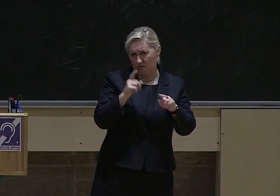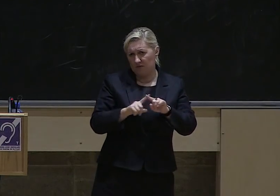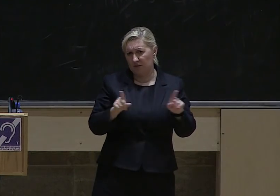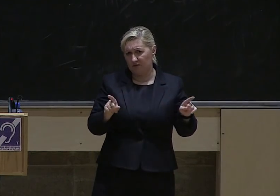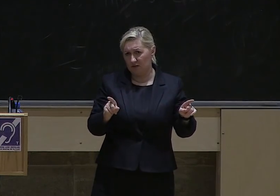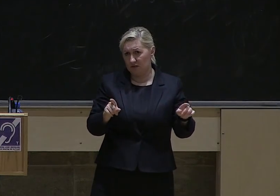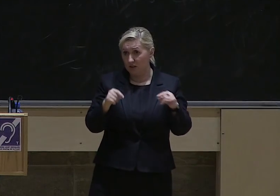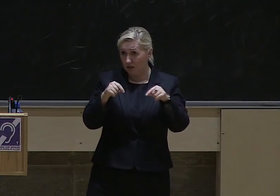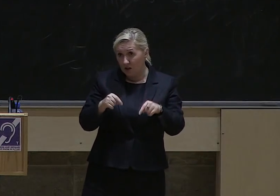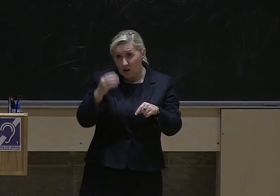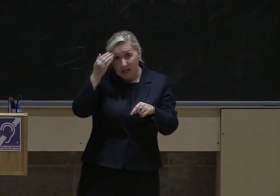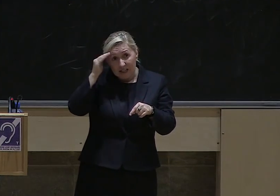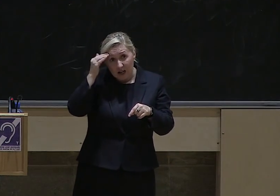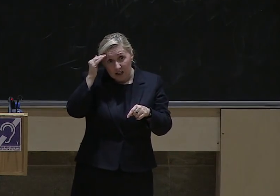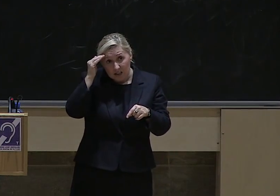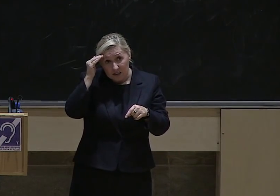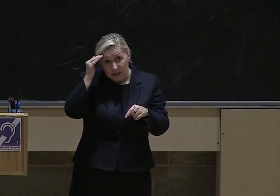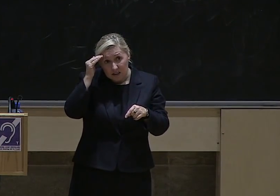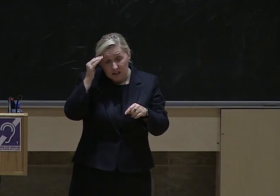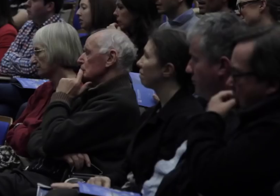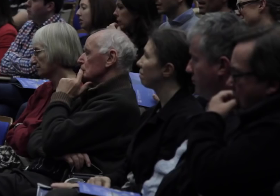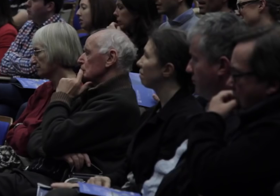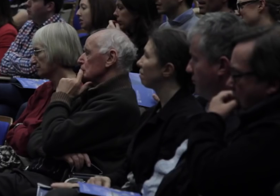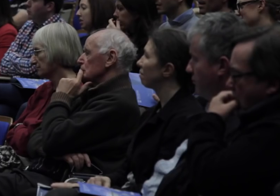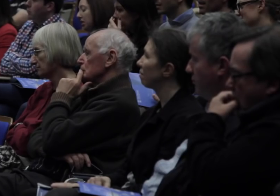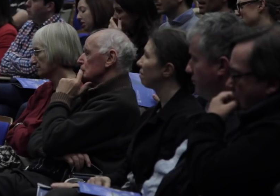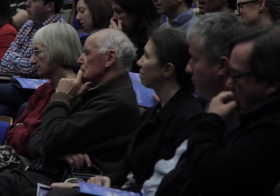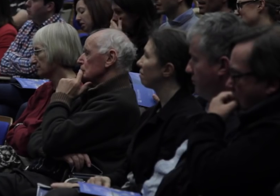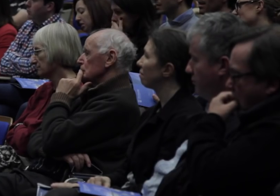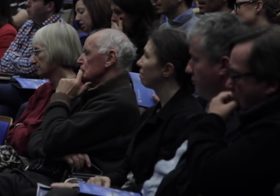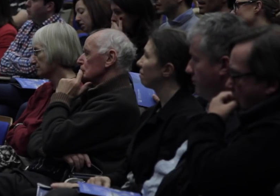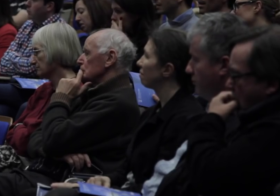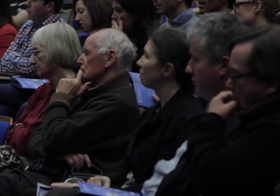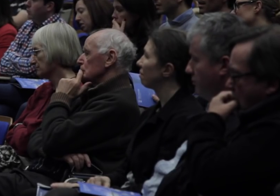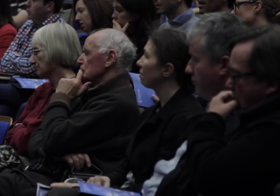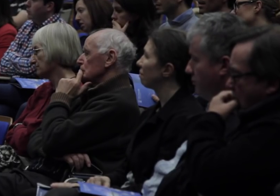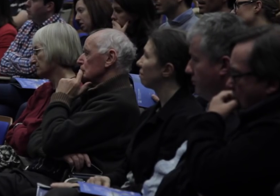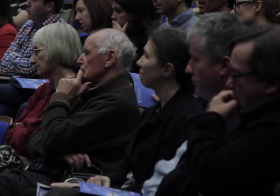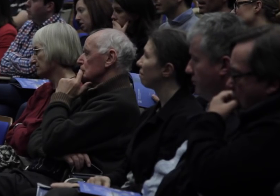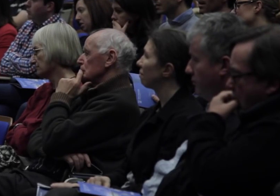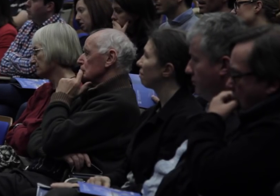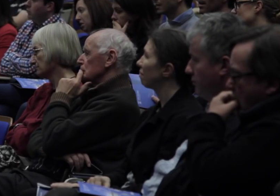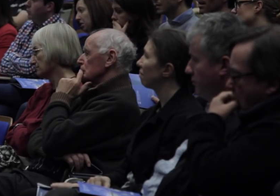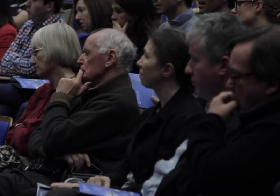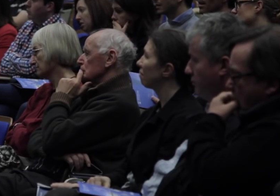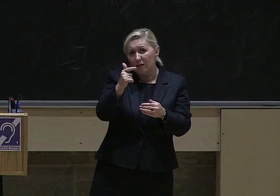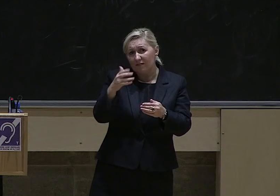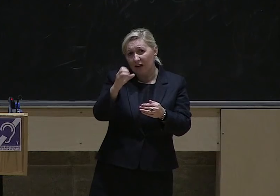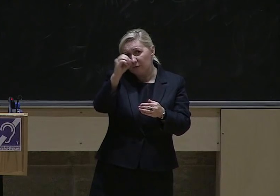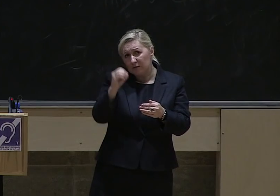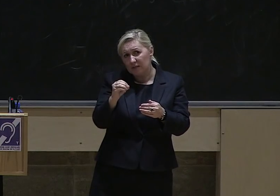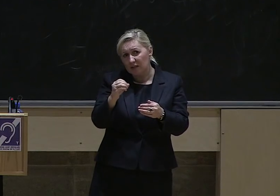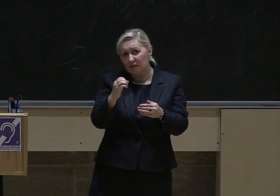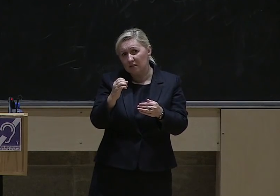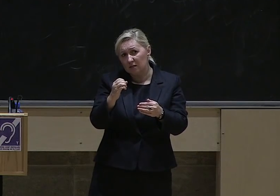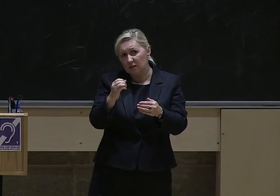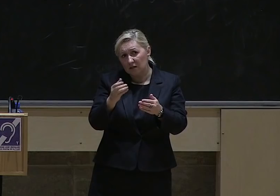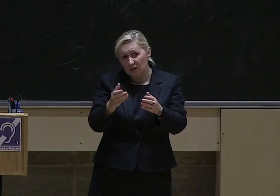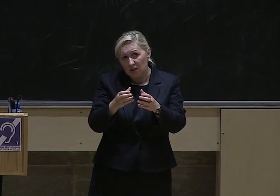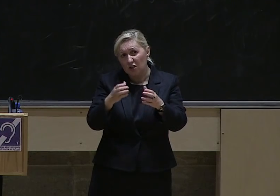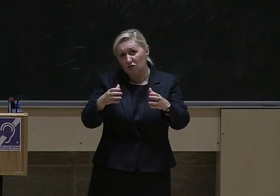student population entering third level is set to grow by up to a massive 25%.